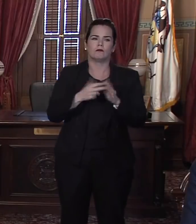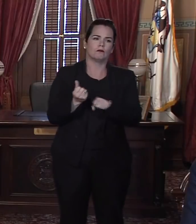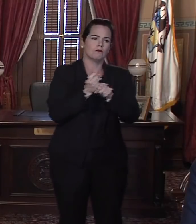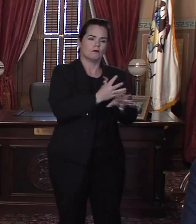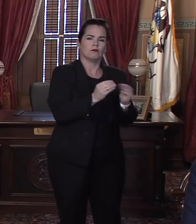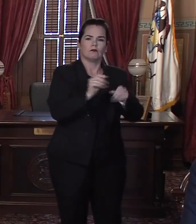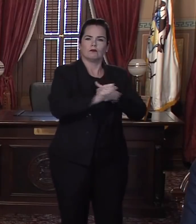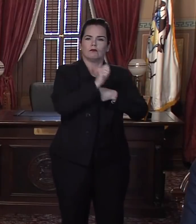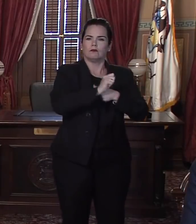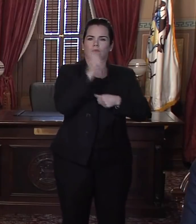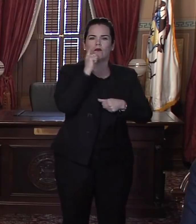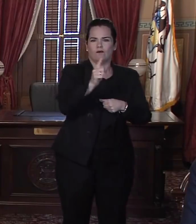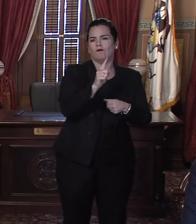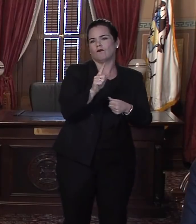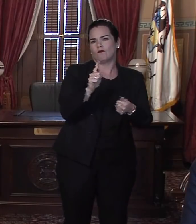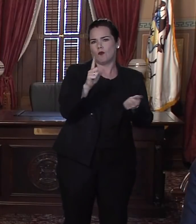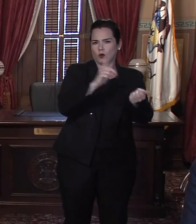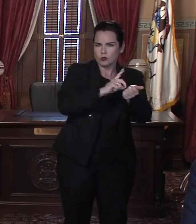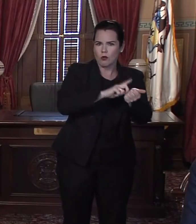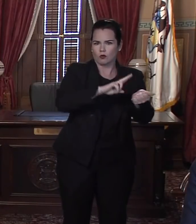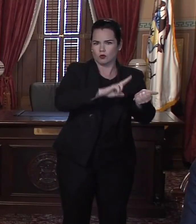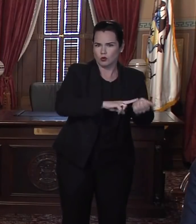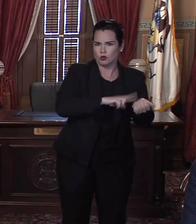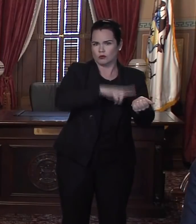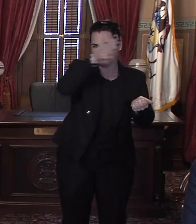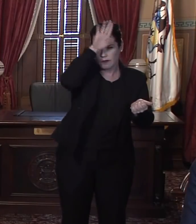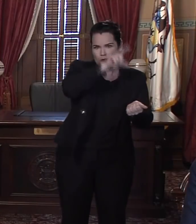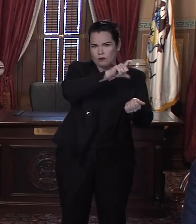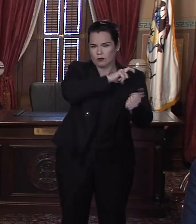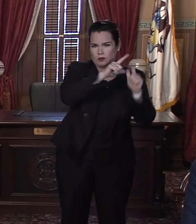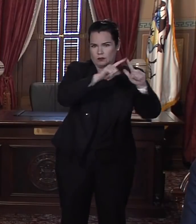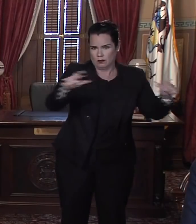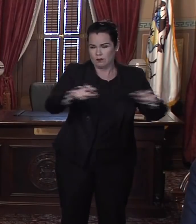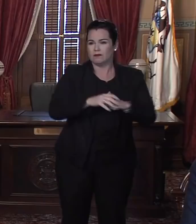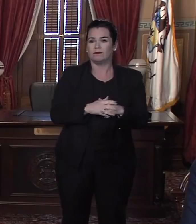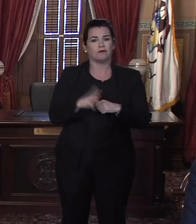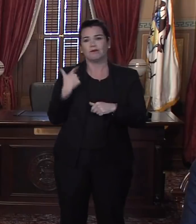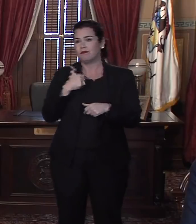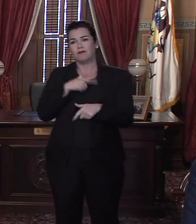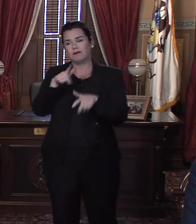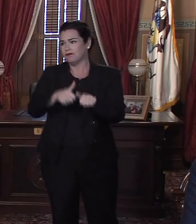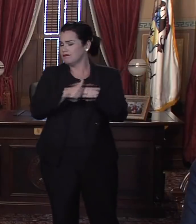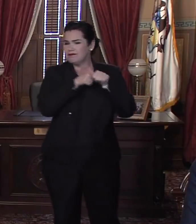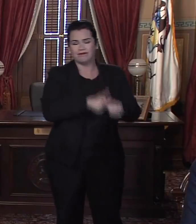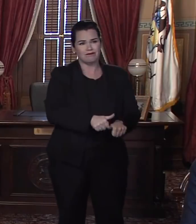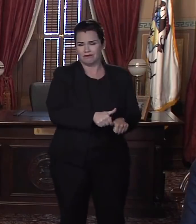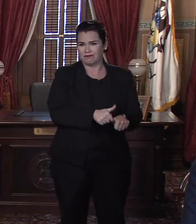their lives. And that's precisely why we've got to continue to follow the science,